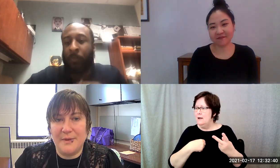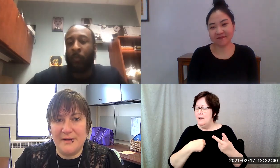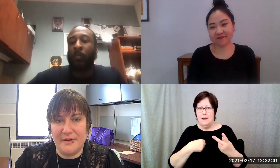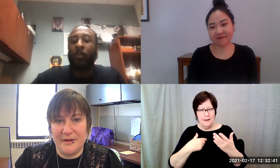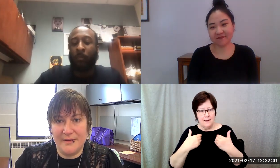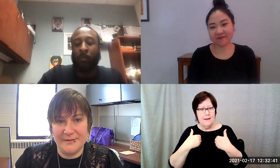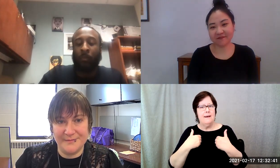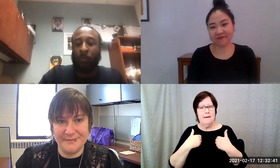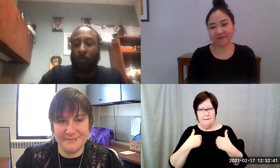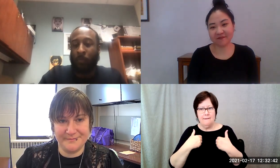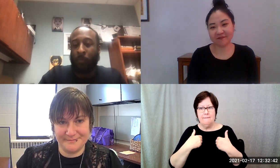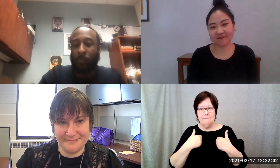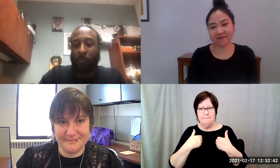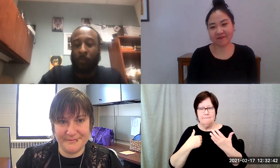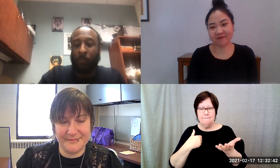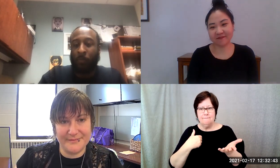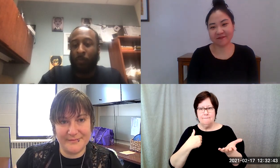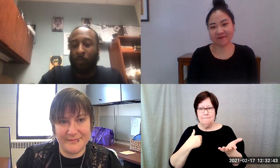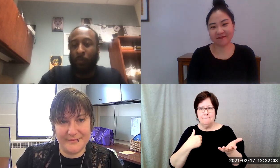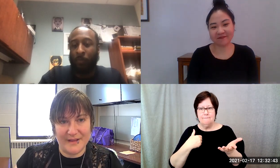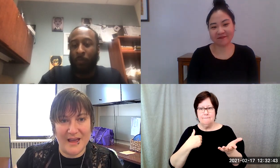got a bit of a,